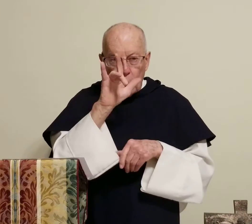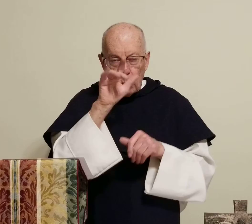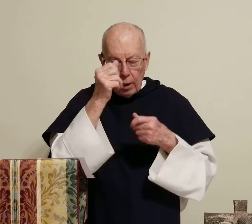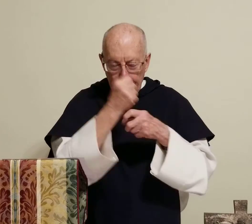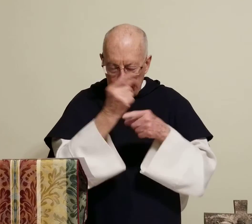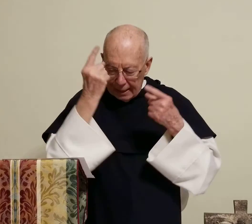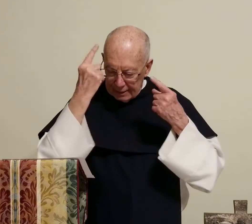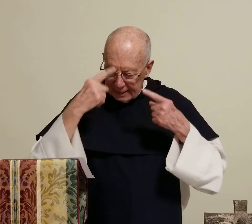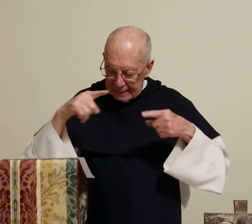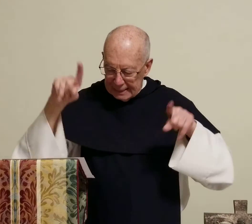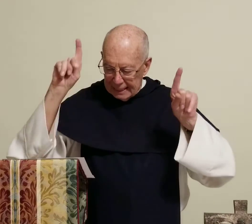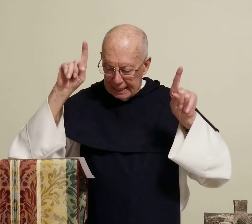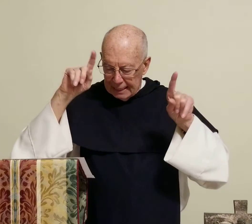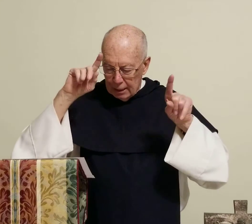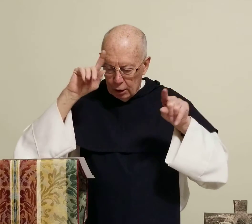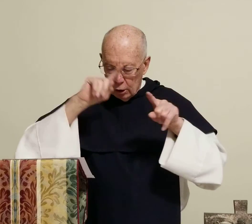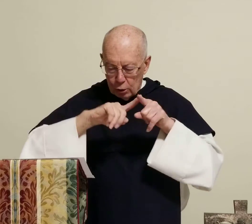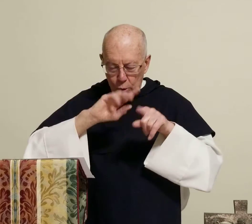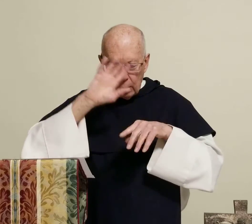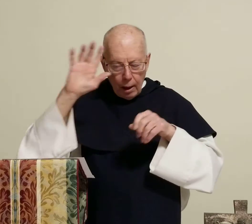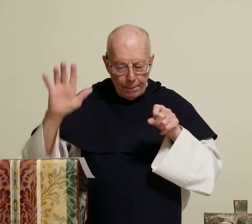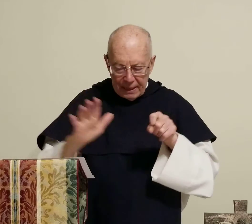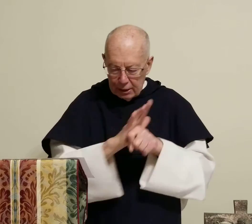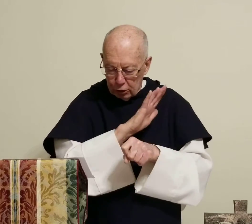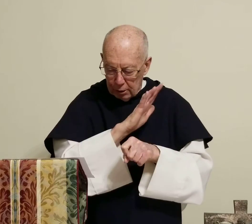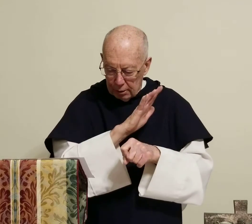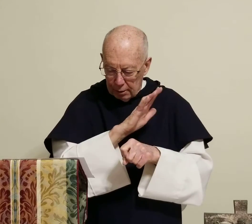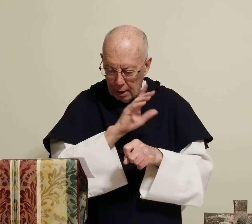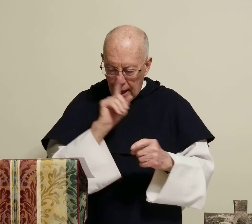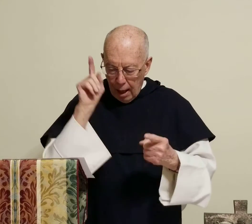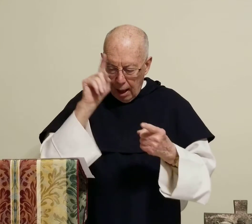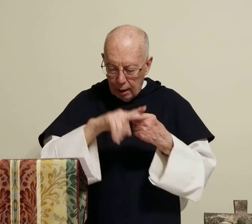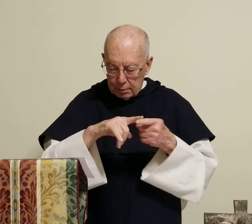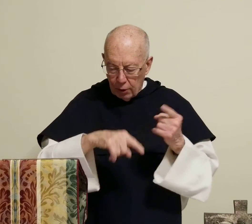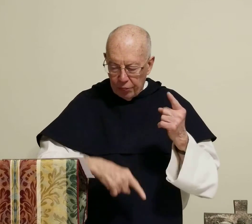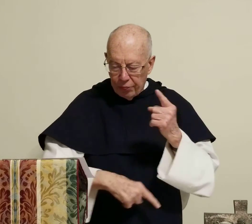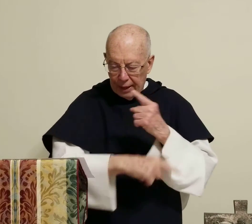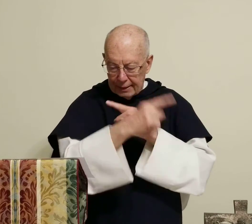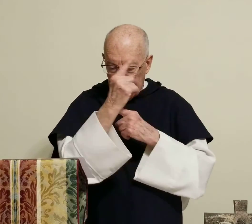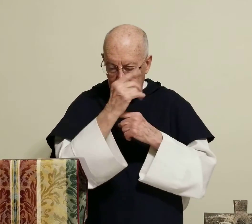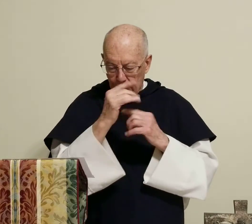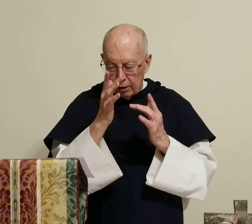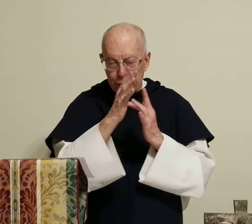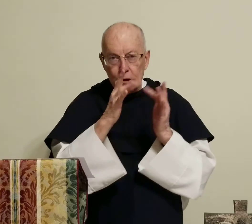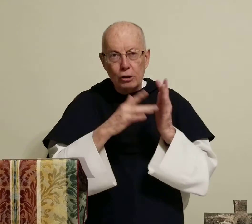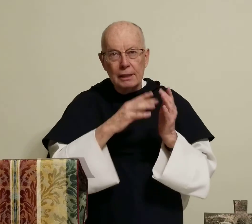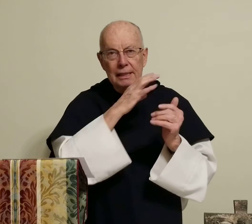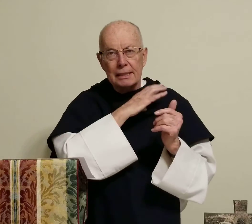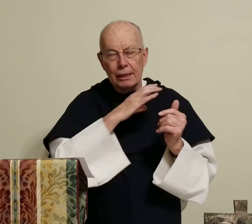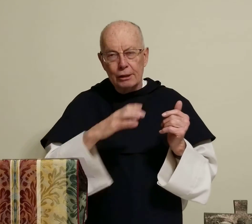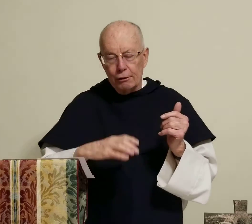were meant to see to completion of the day of Jesus